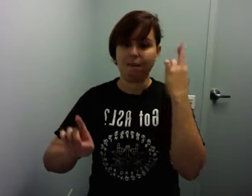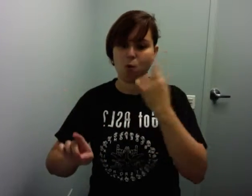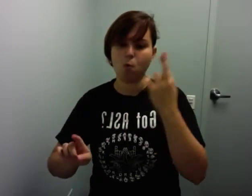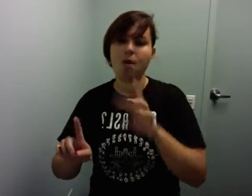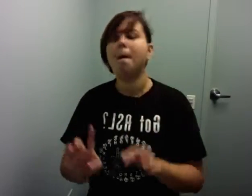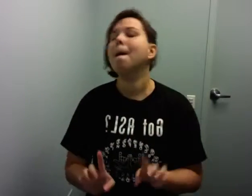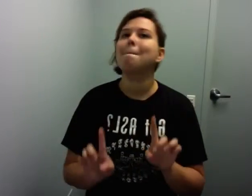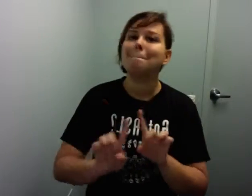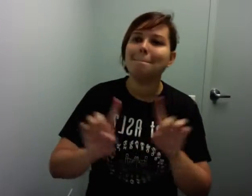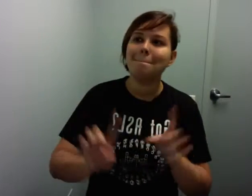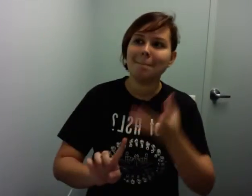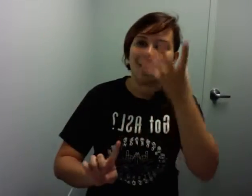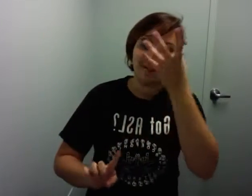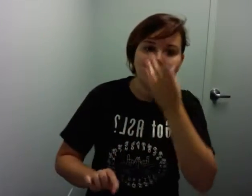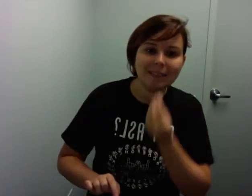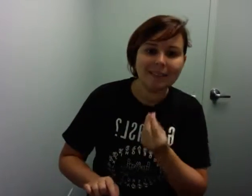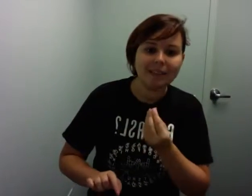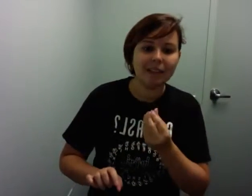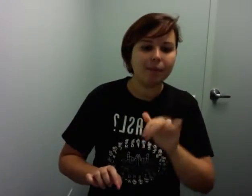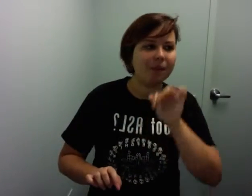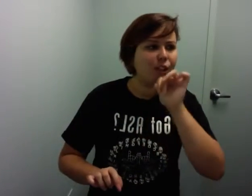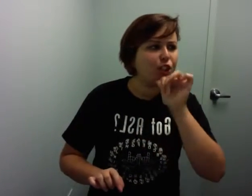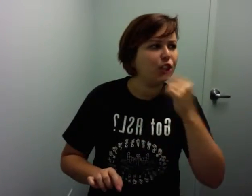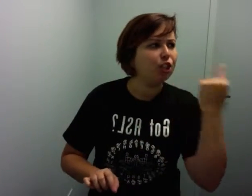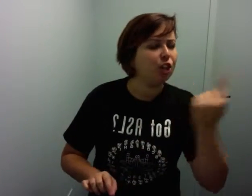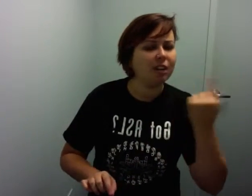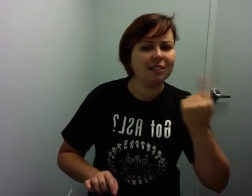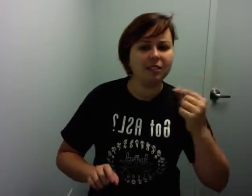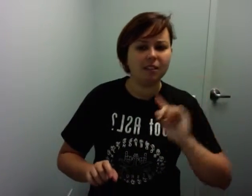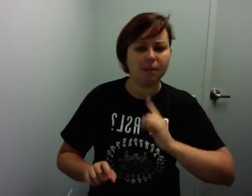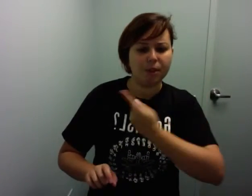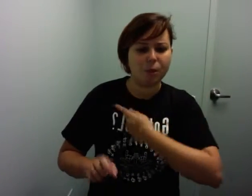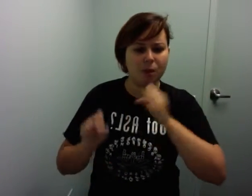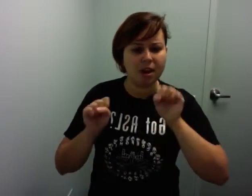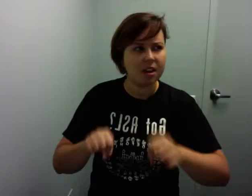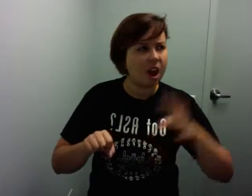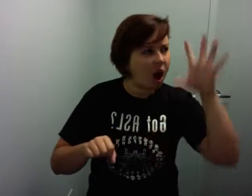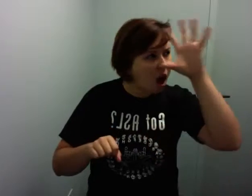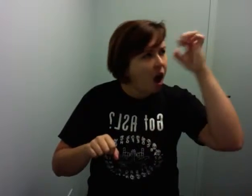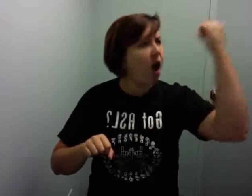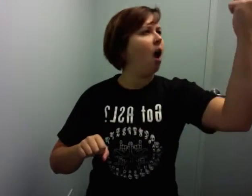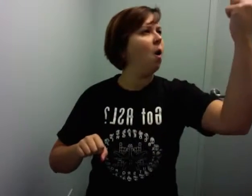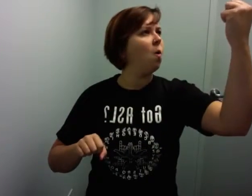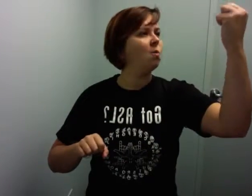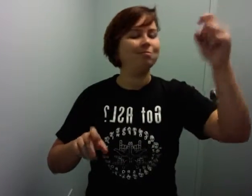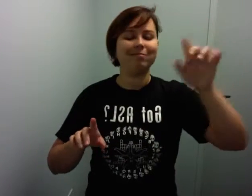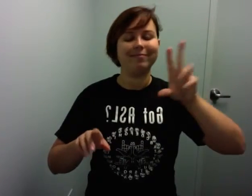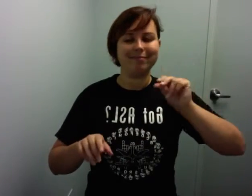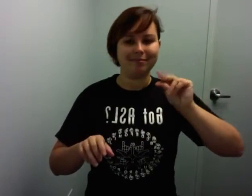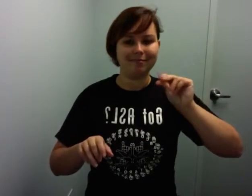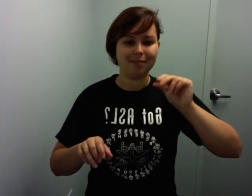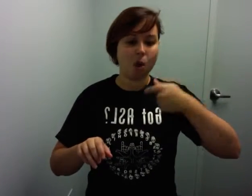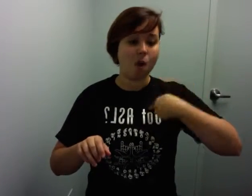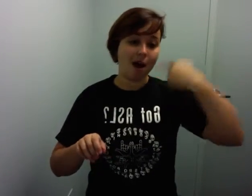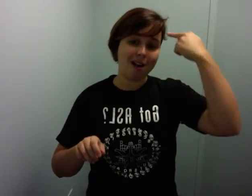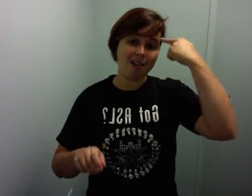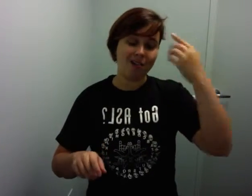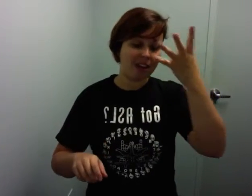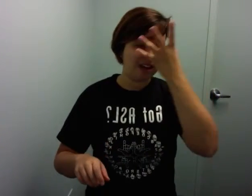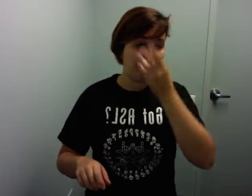not some sort of thing that we can take on board rather casually. I think sleep was once likened to an upgrade